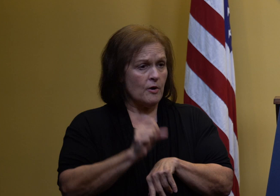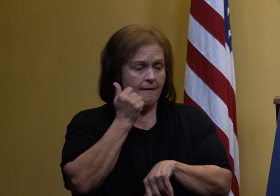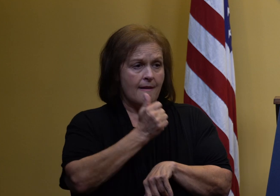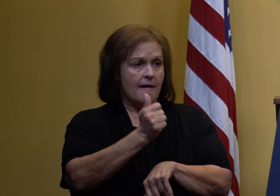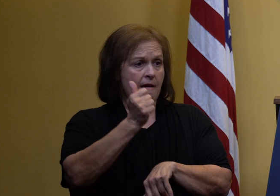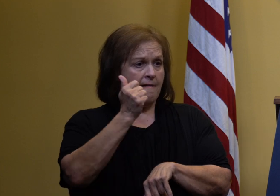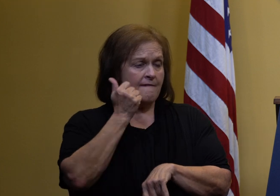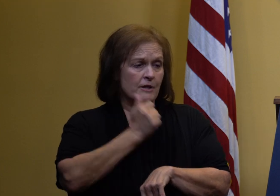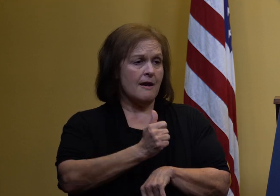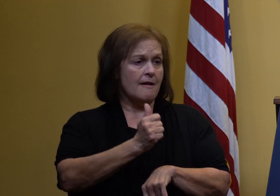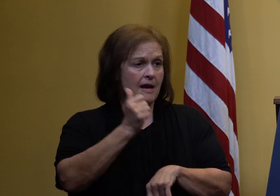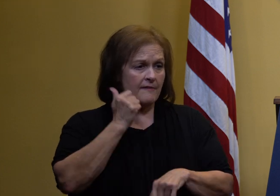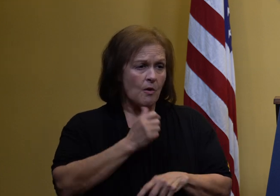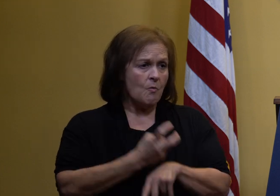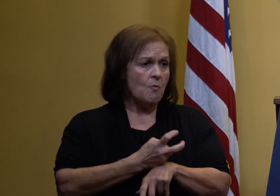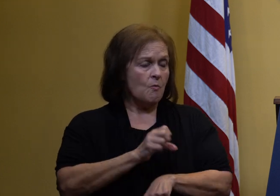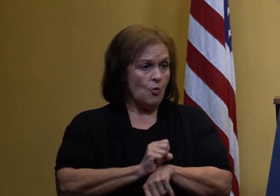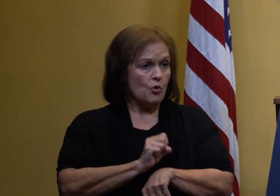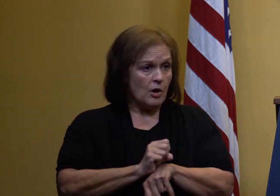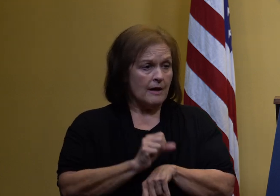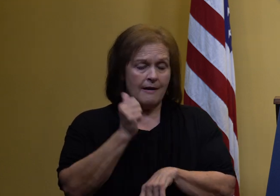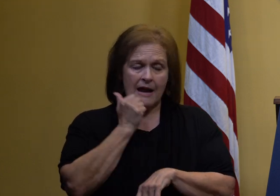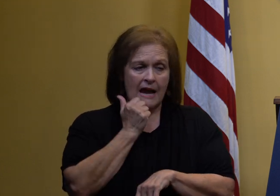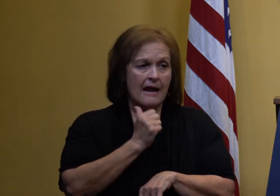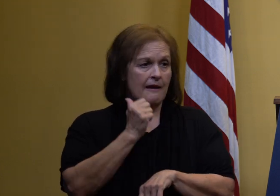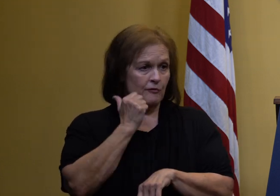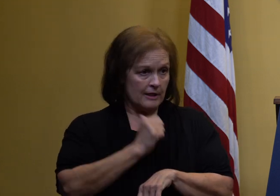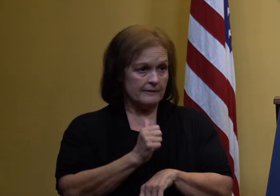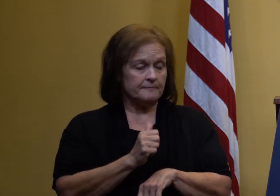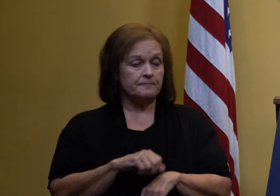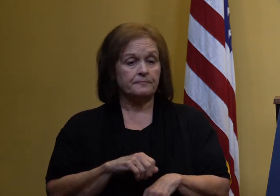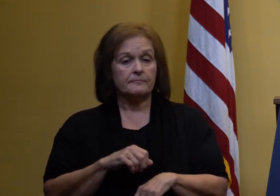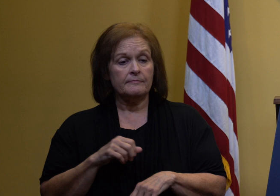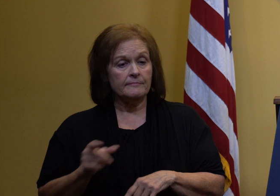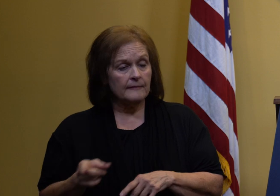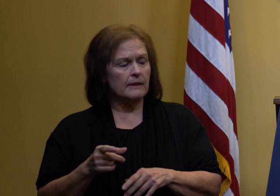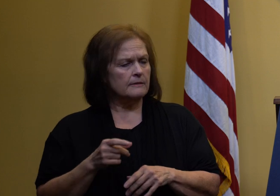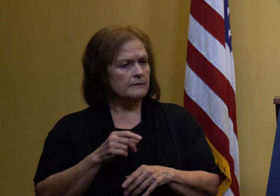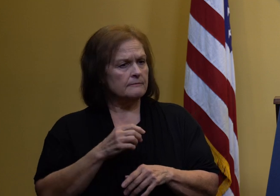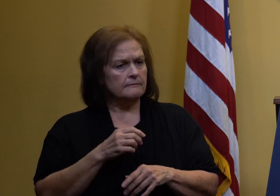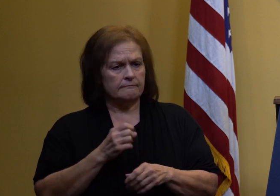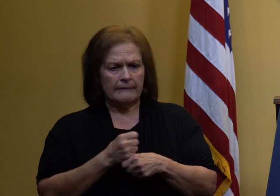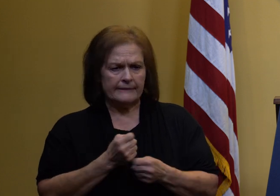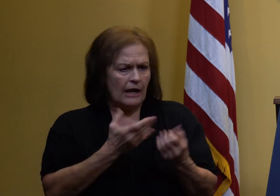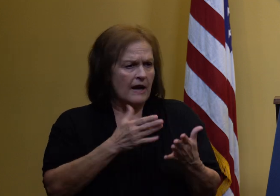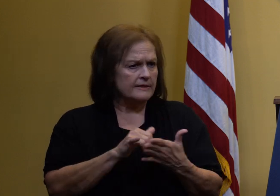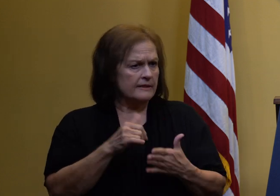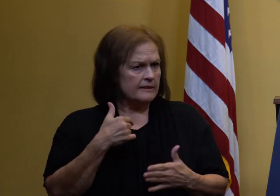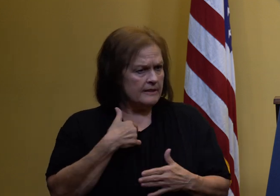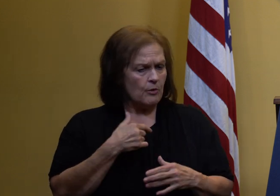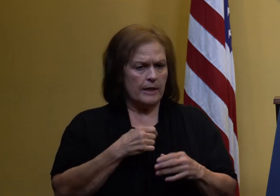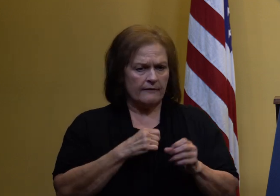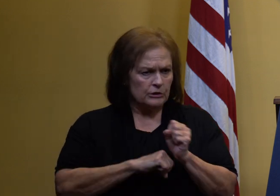giving it all to the city of New Orleans. Every single time. Making the sacrifices to ensure that we get